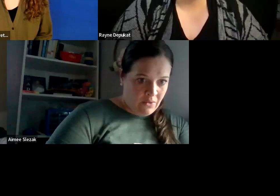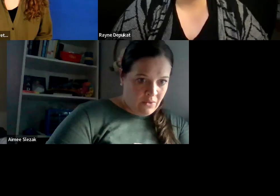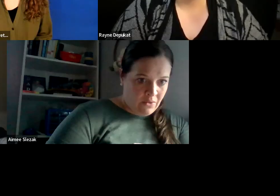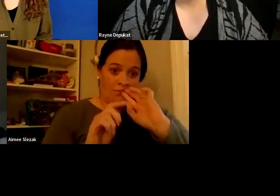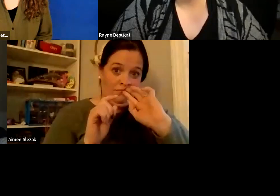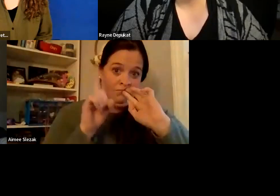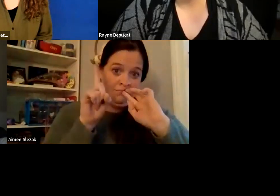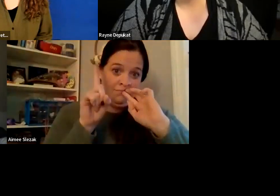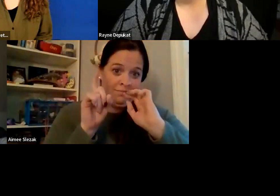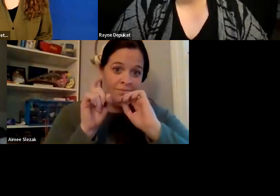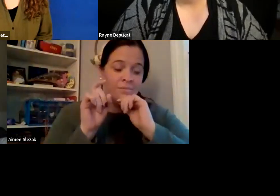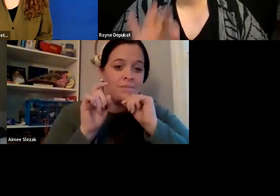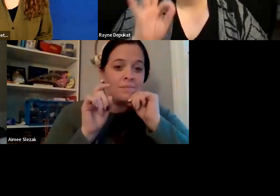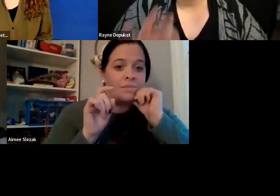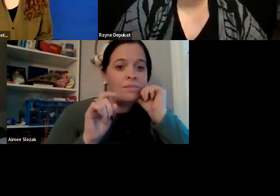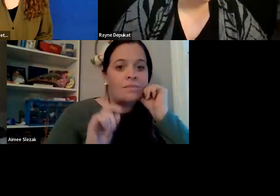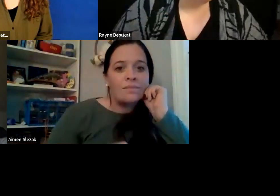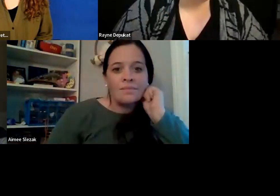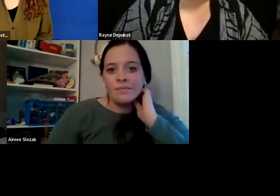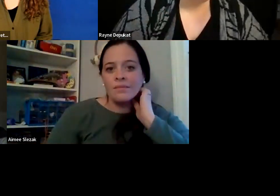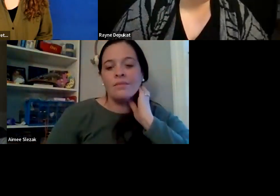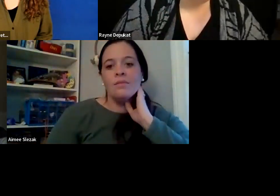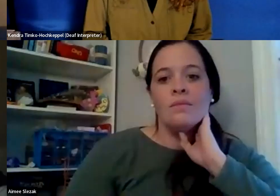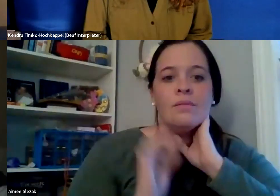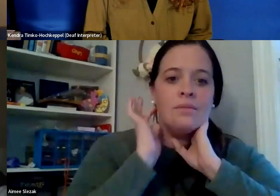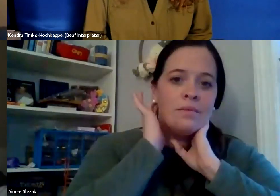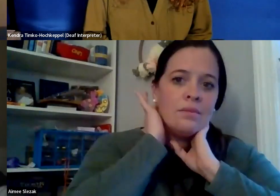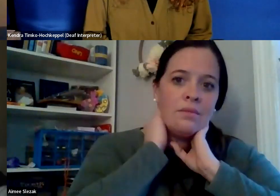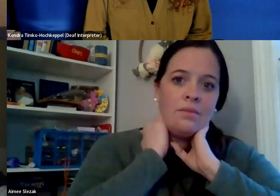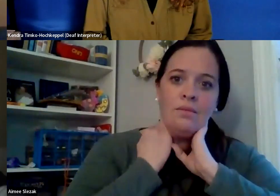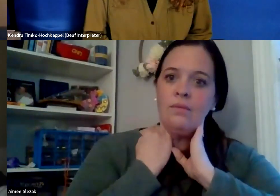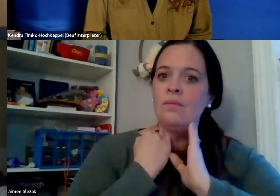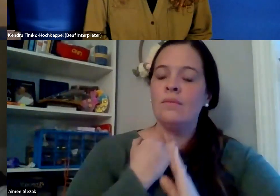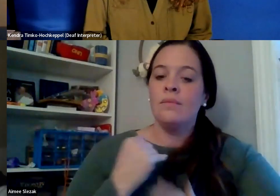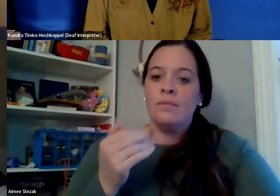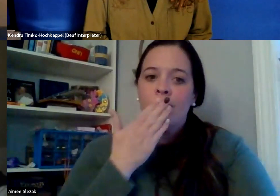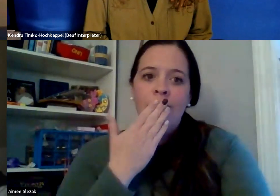then we can circle back to me. And Amy says, I do have a comment.